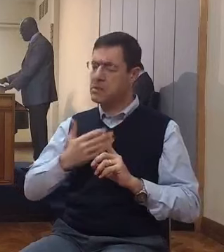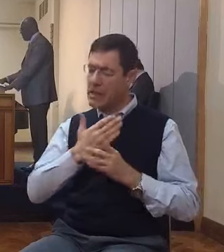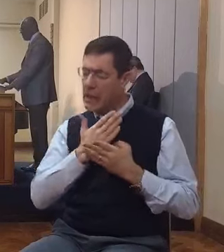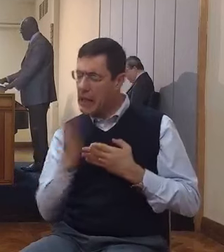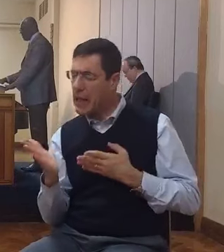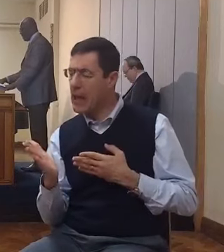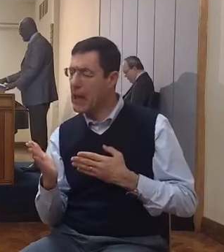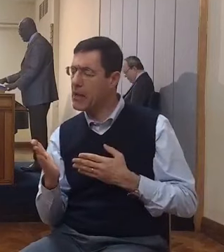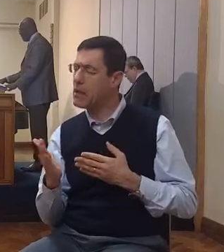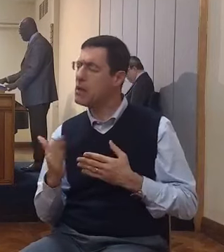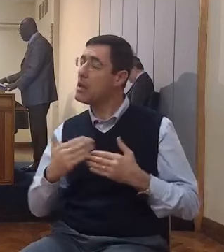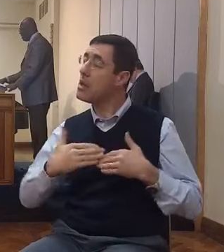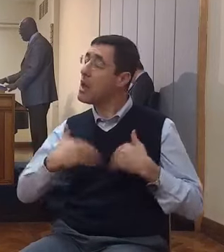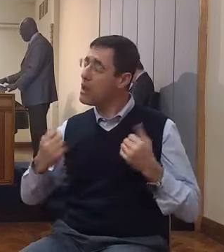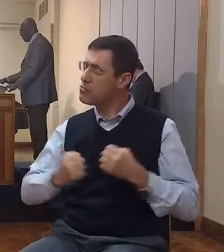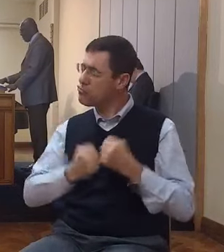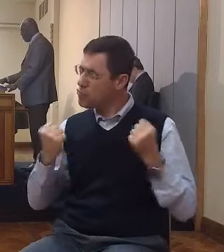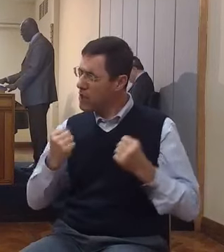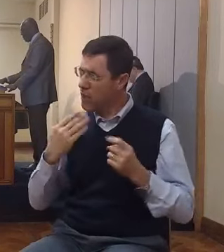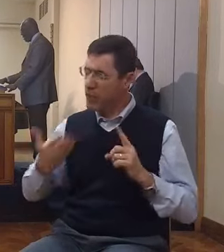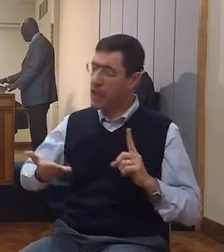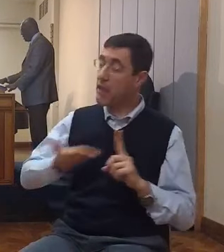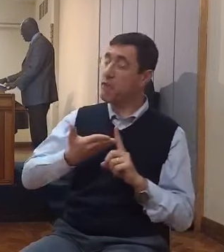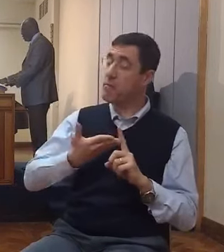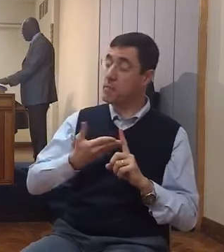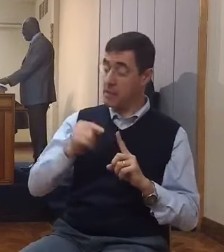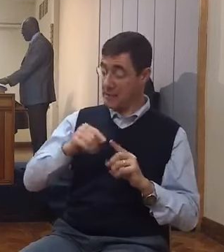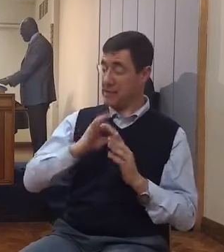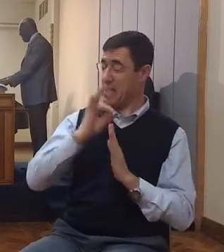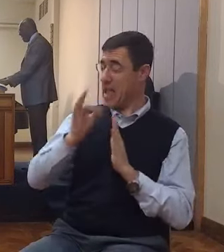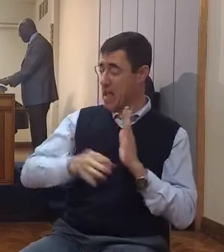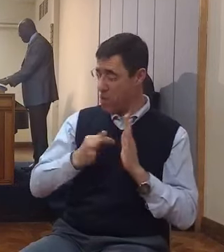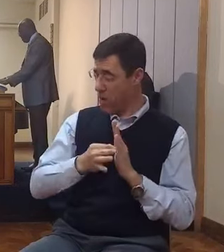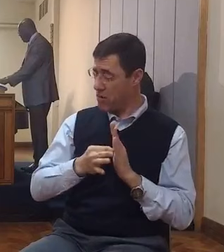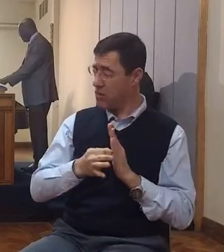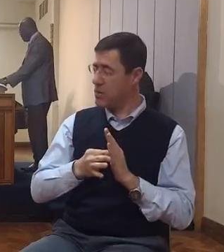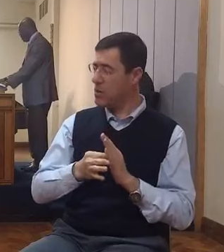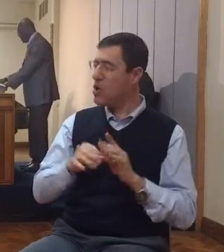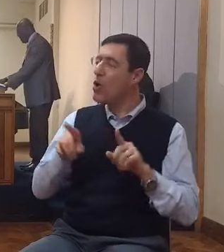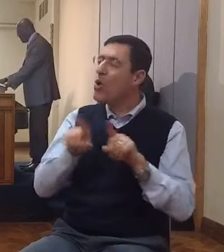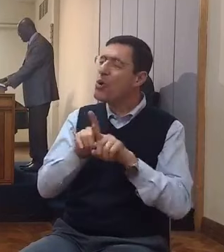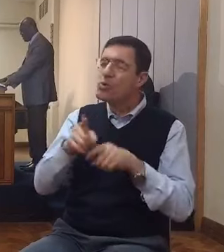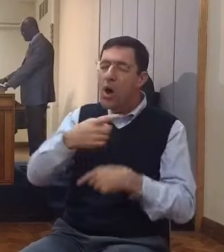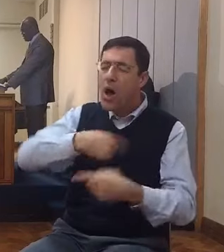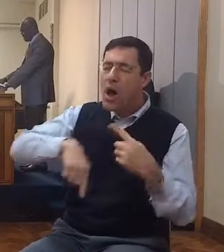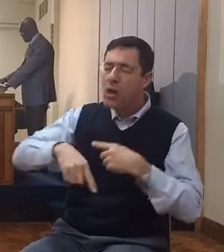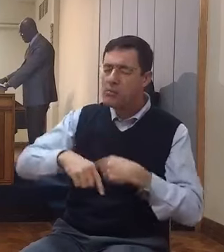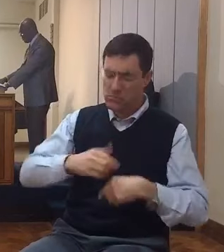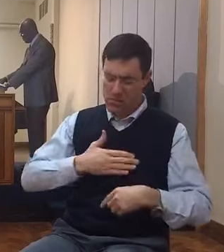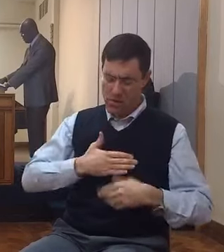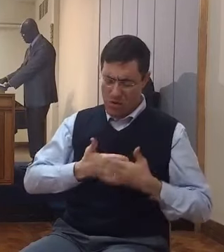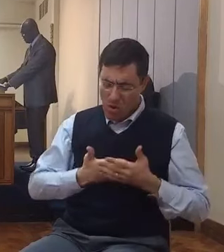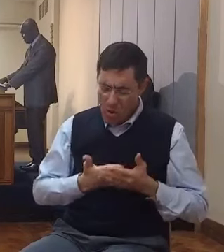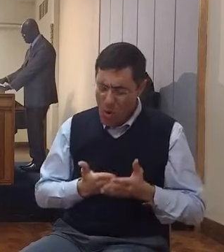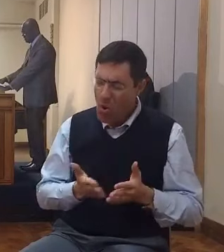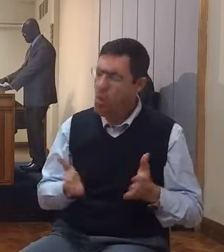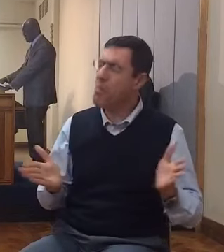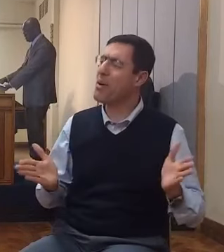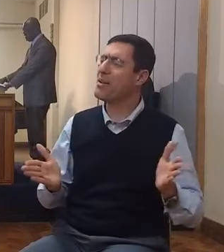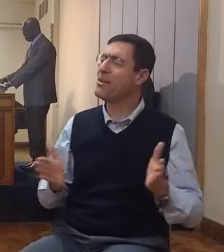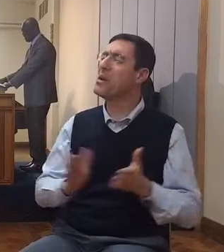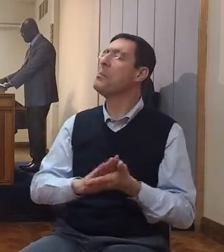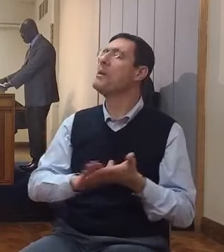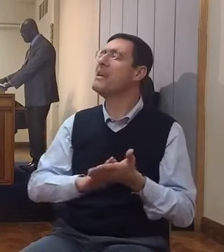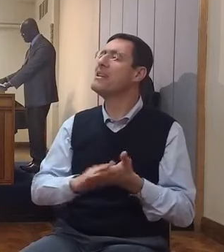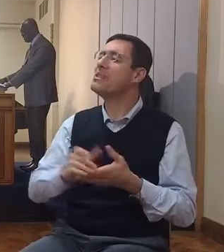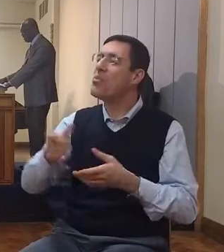strength, Lord, for the hour. But O Lord our God, open our hearts to receive this oracle of thee,